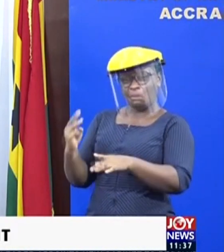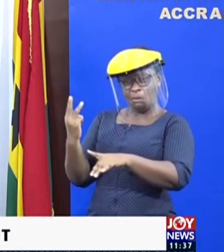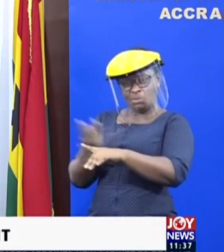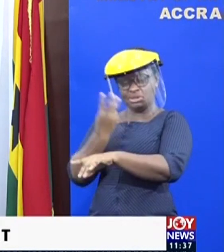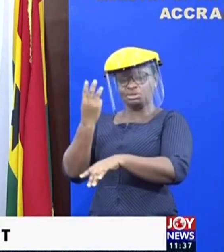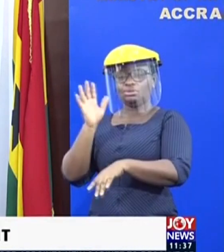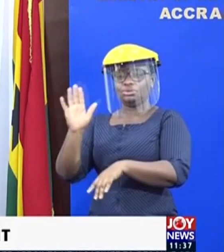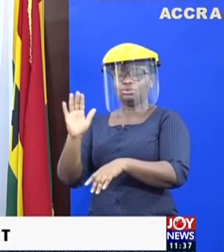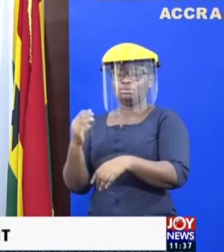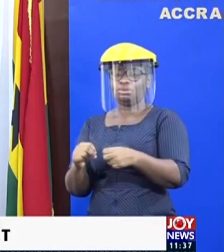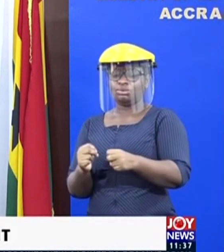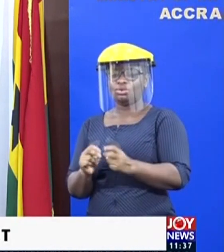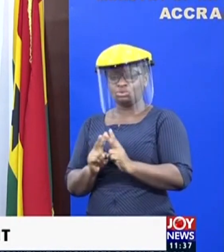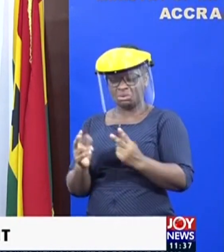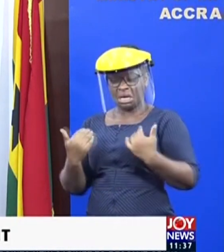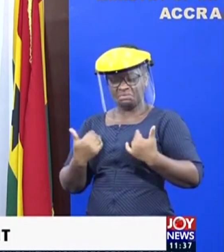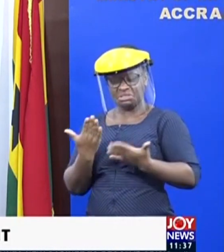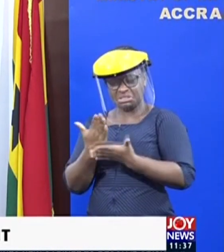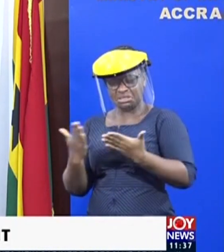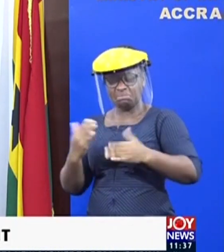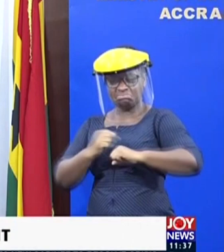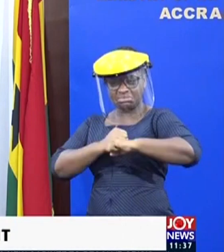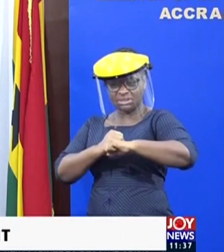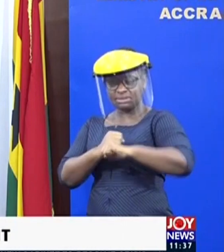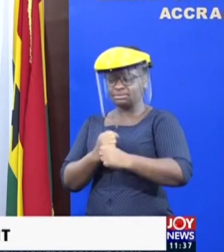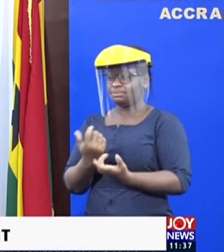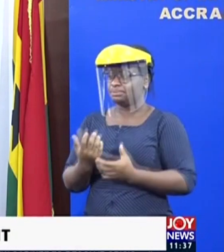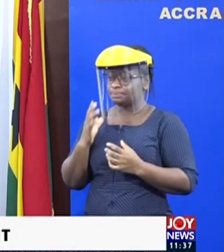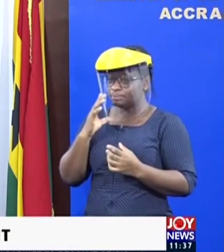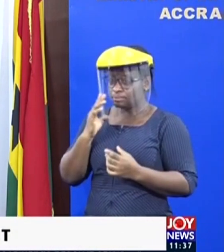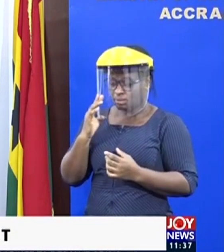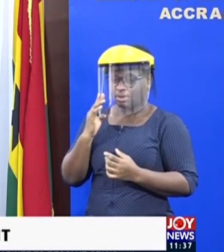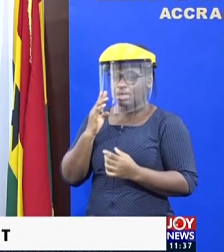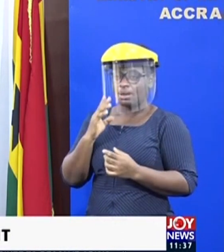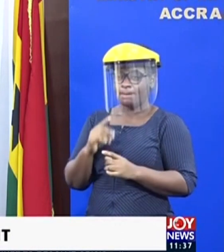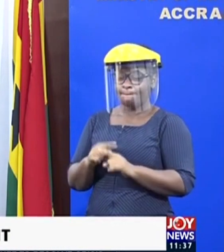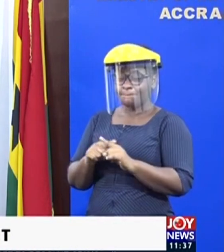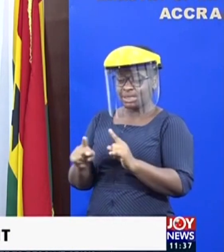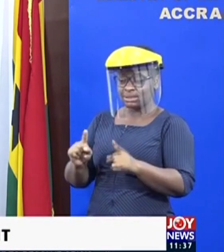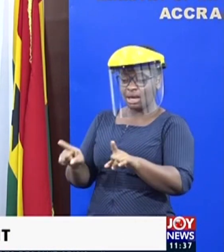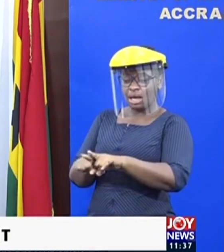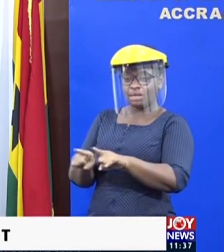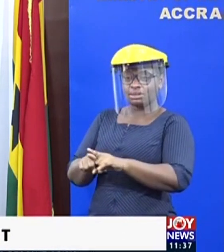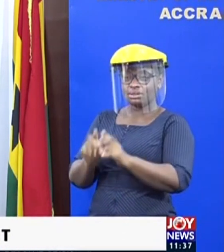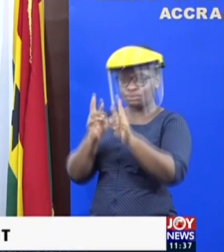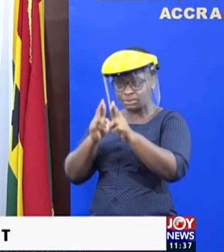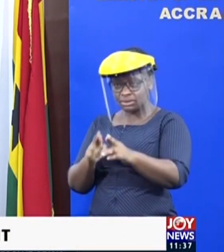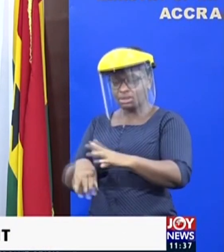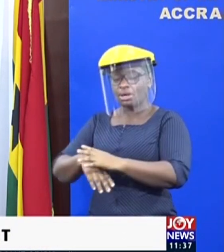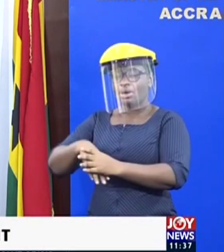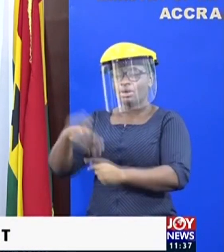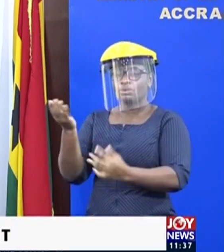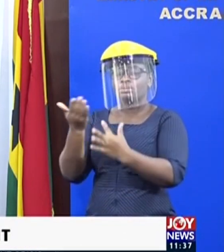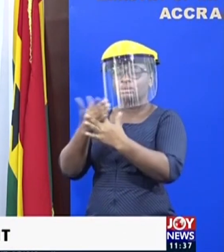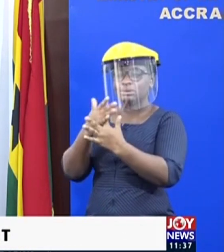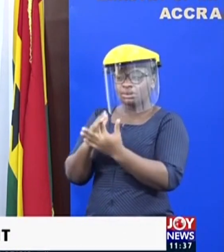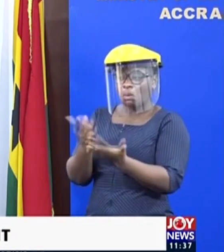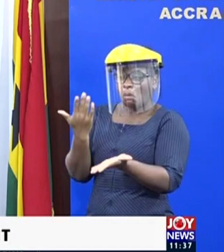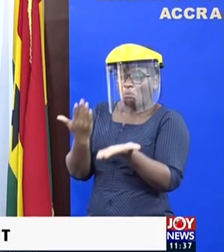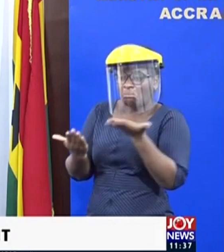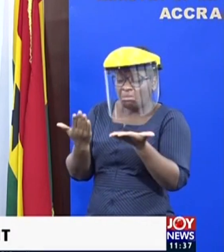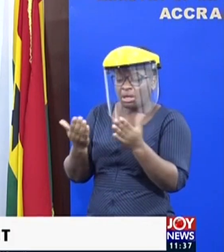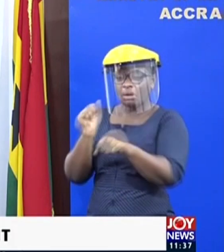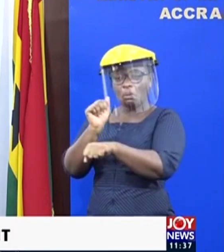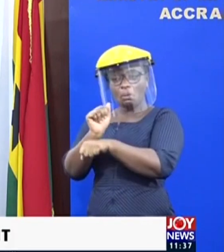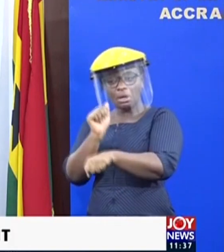so it also provides some protection. But for the hydroxychloroquine, as soon as the results are out, we share and see whether does it work for